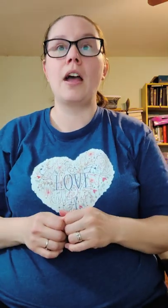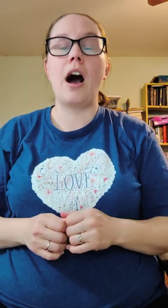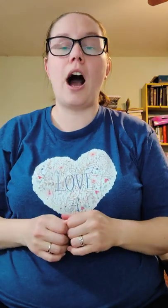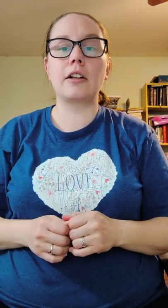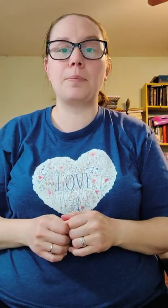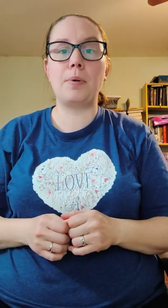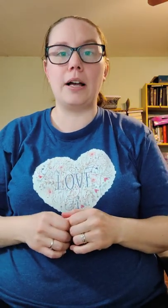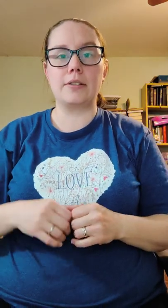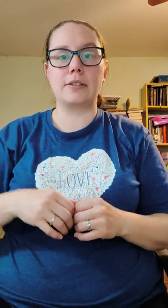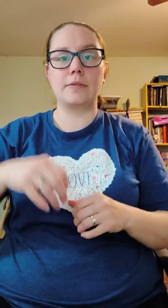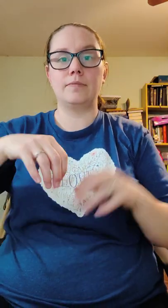Octopus.